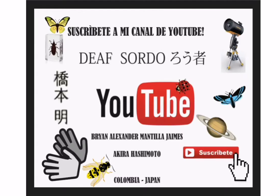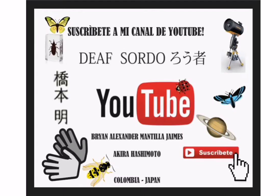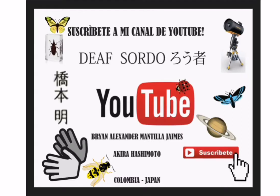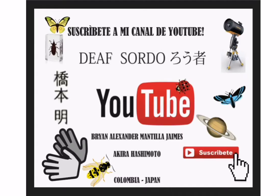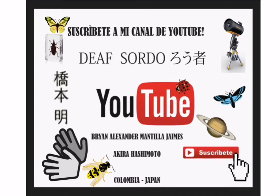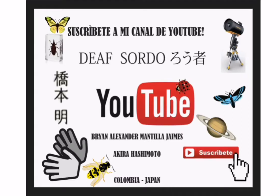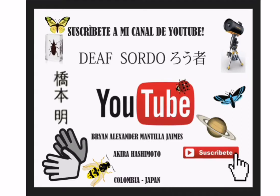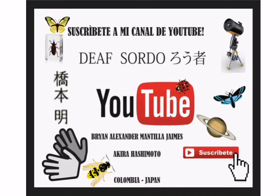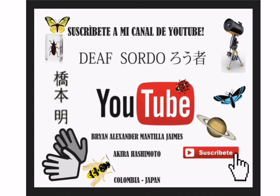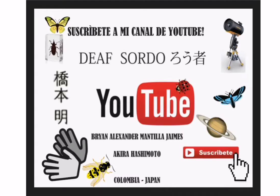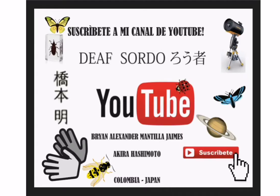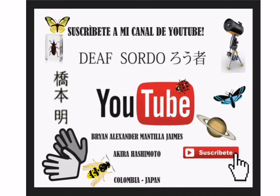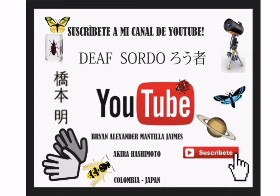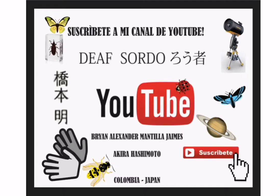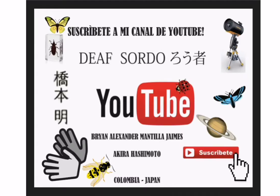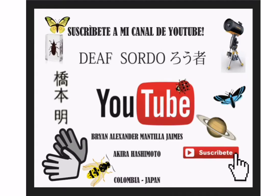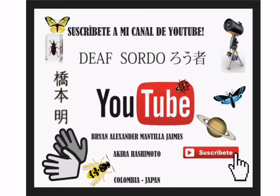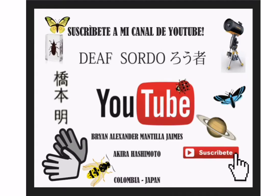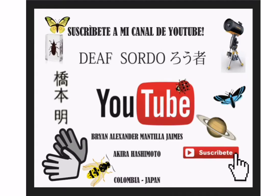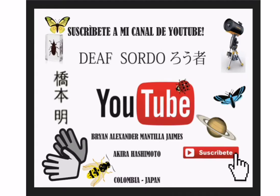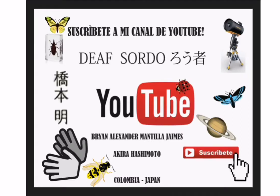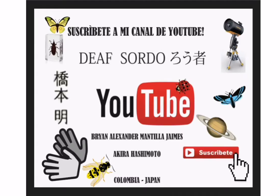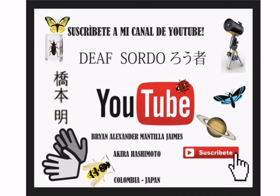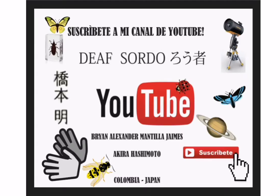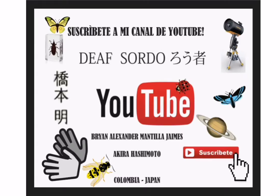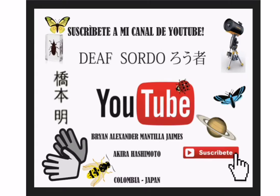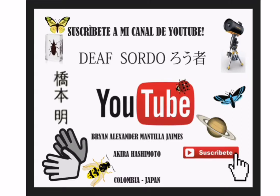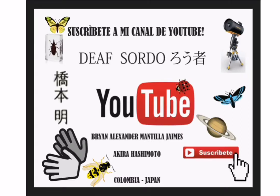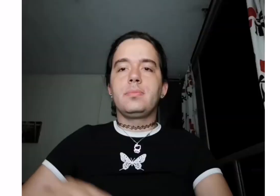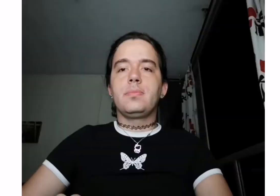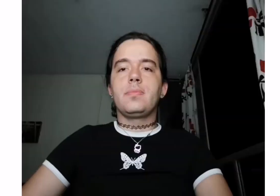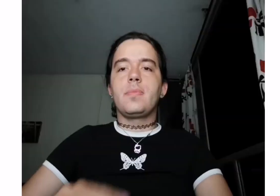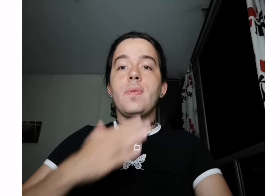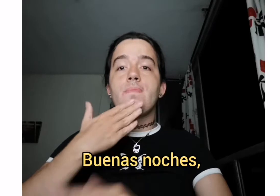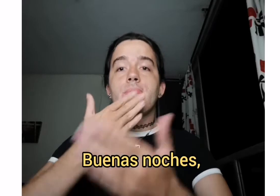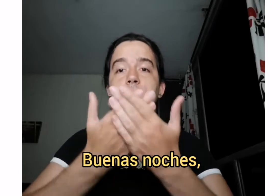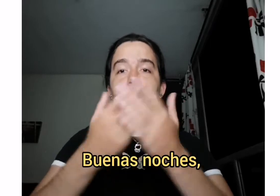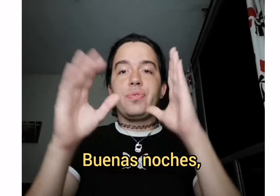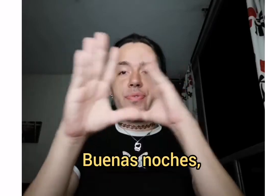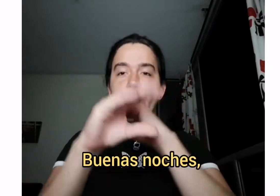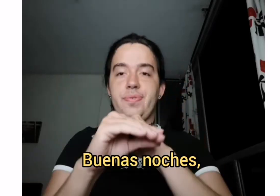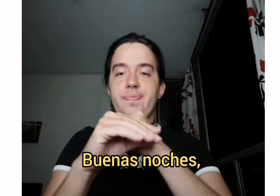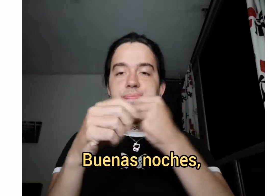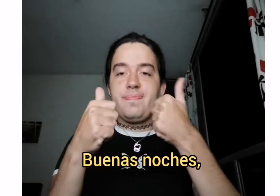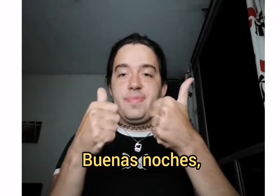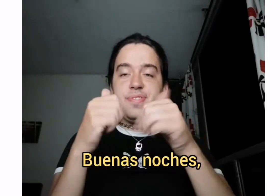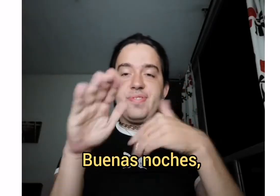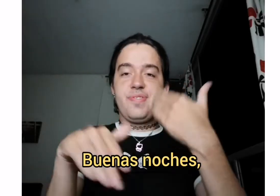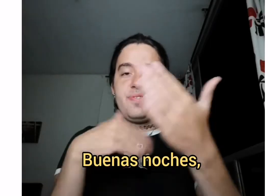We're gonna keep it low-key, keep it softly spoken With no strings tying you to me